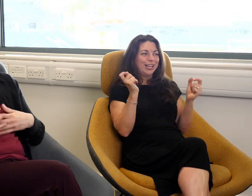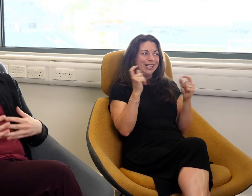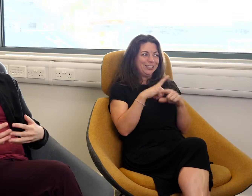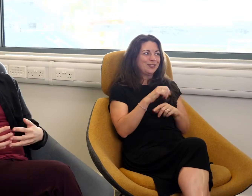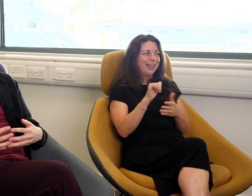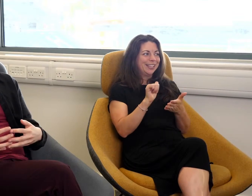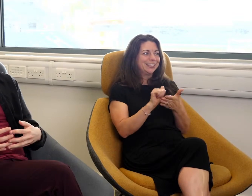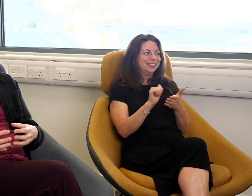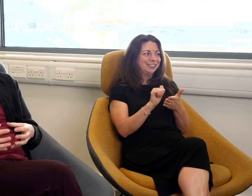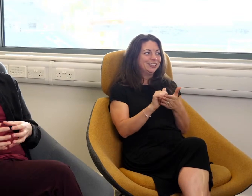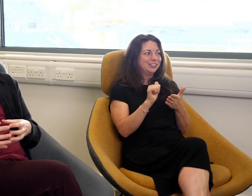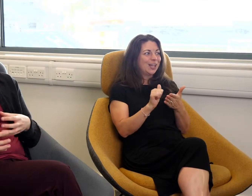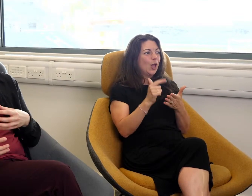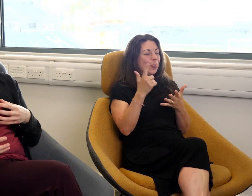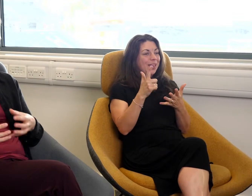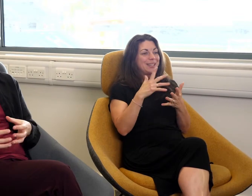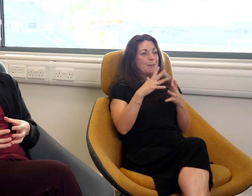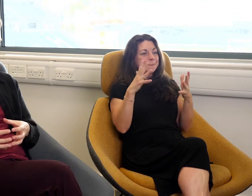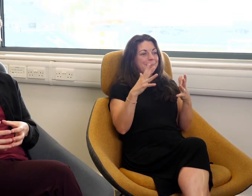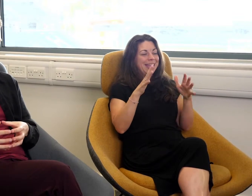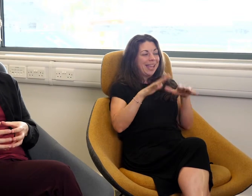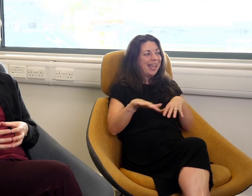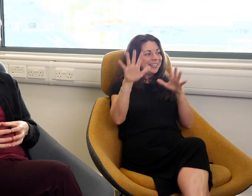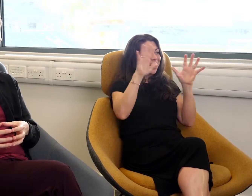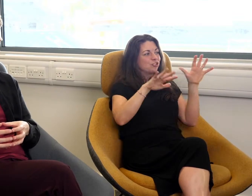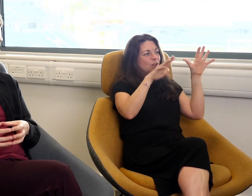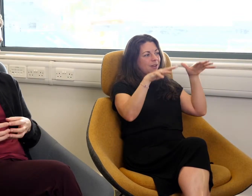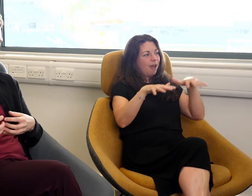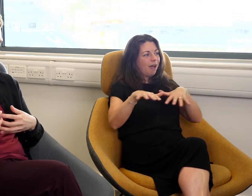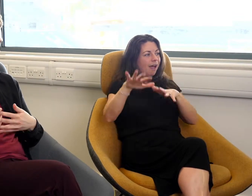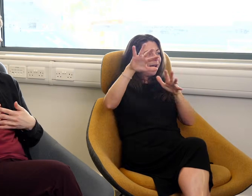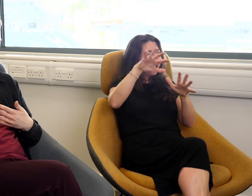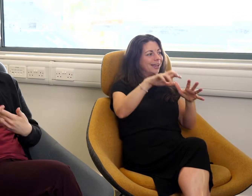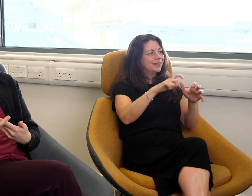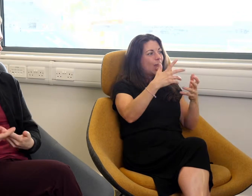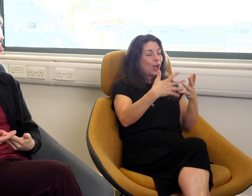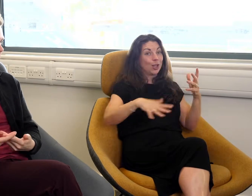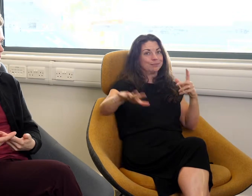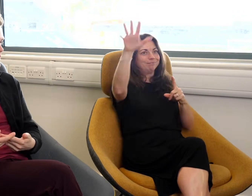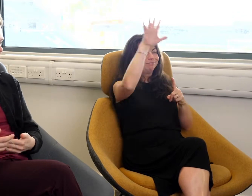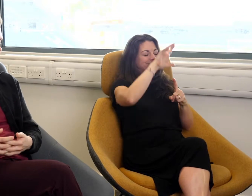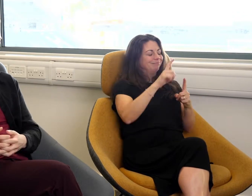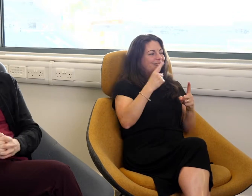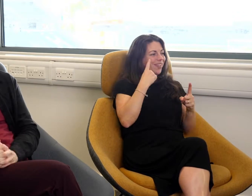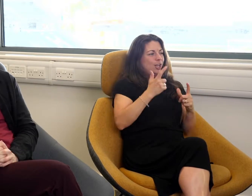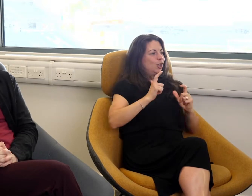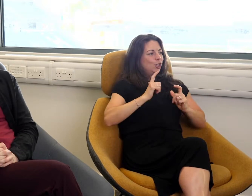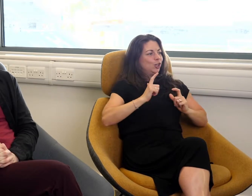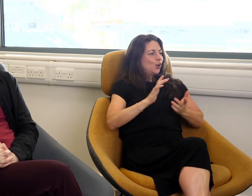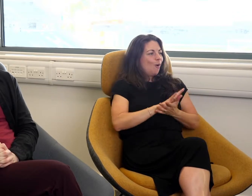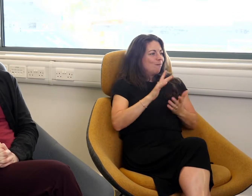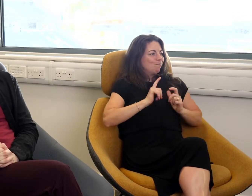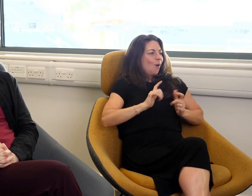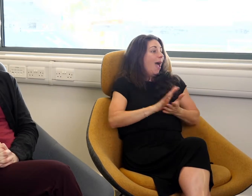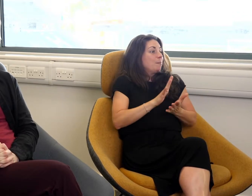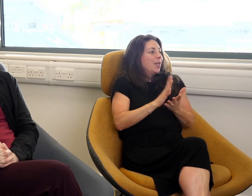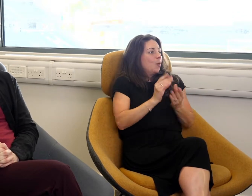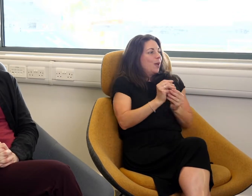national tide and sort of unhappiness with the Conservatives and sort of desire for change at the time. But equally, I knew it